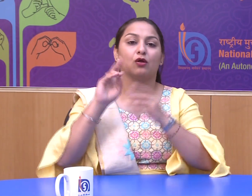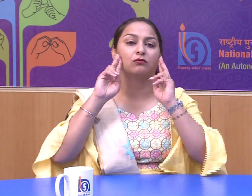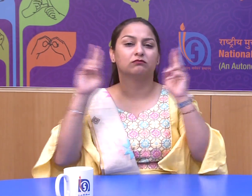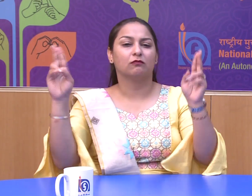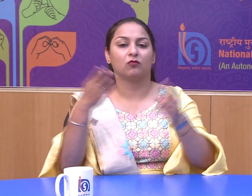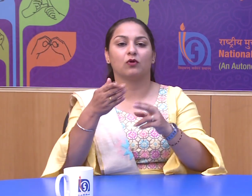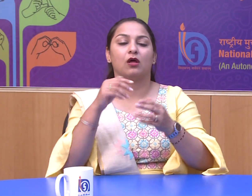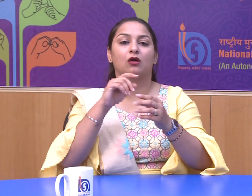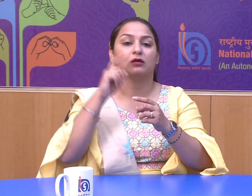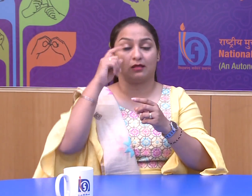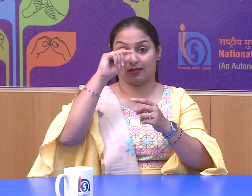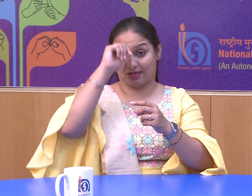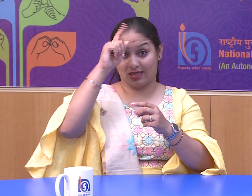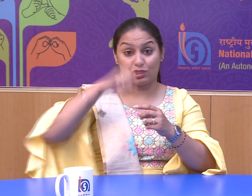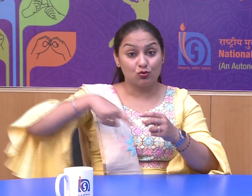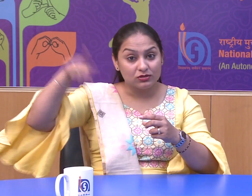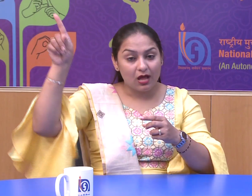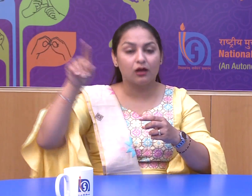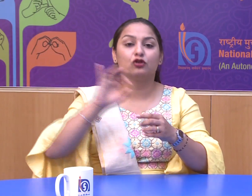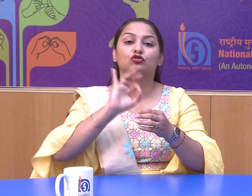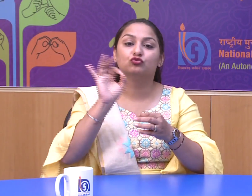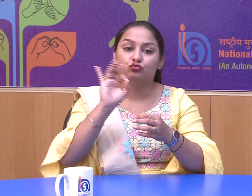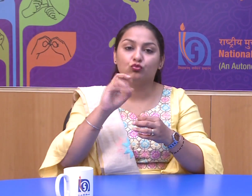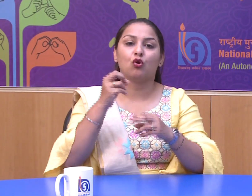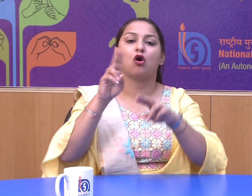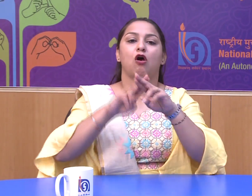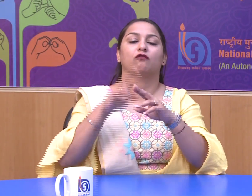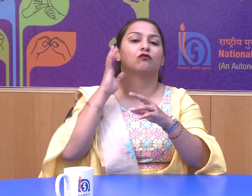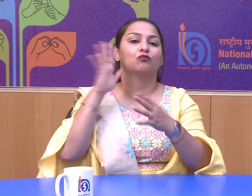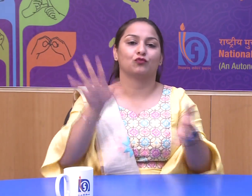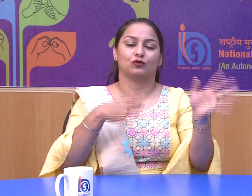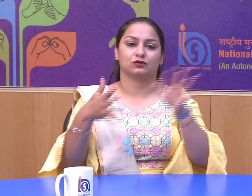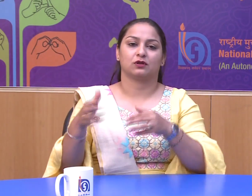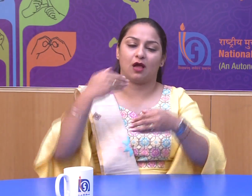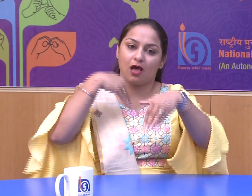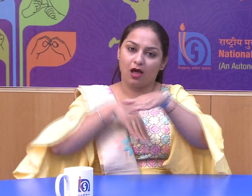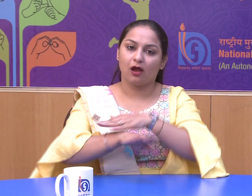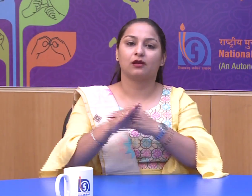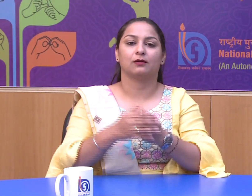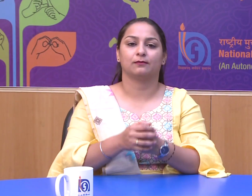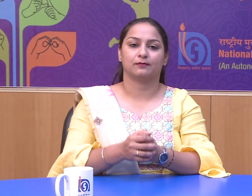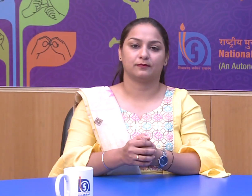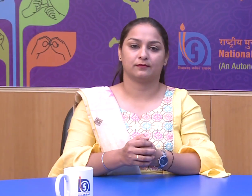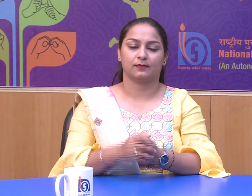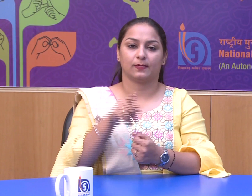the Hindustani school of music came into being, and